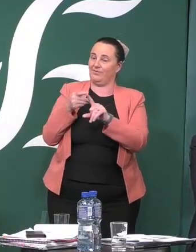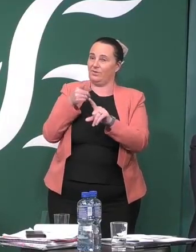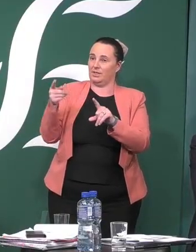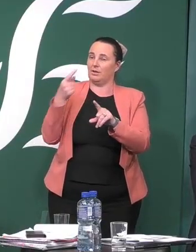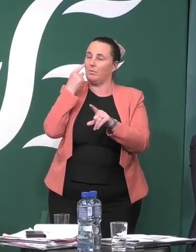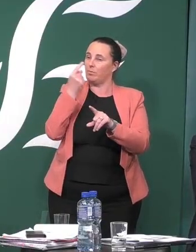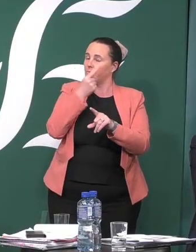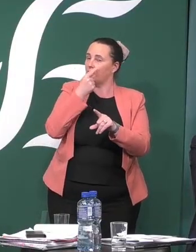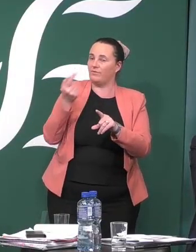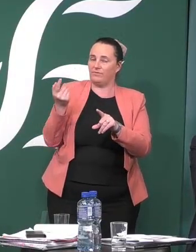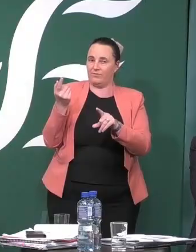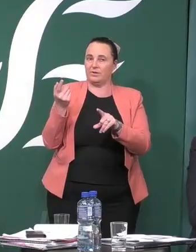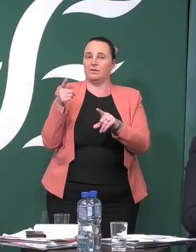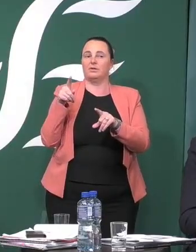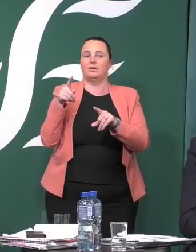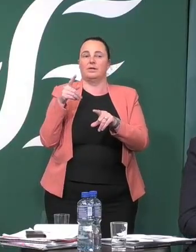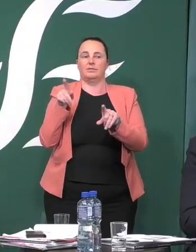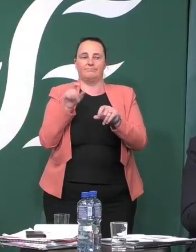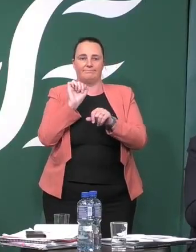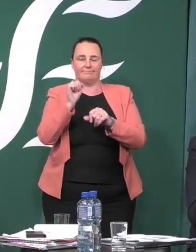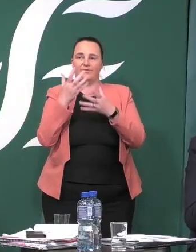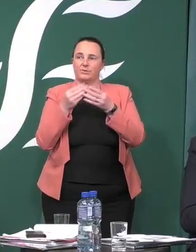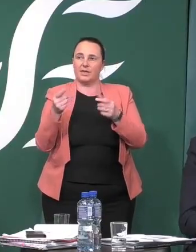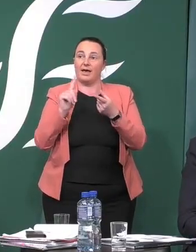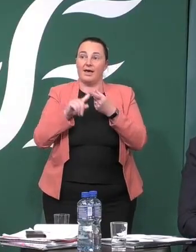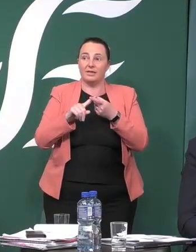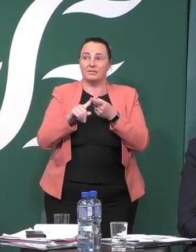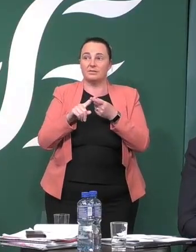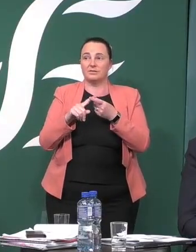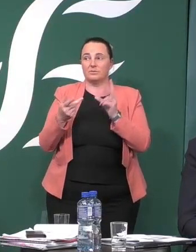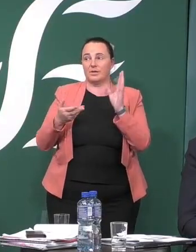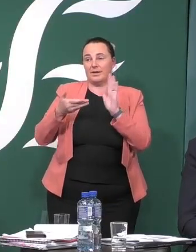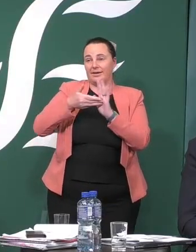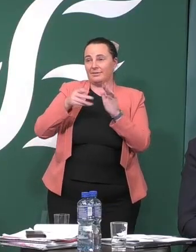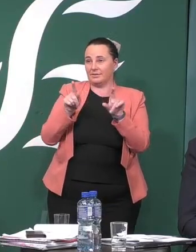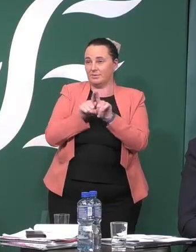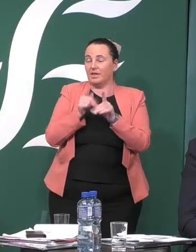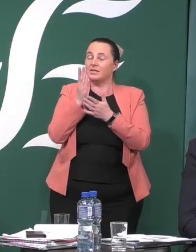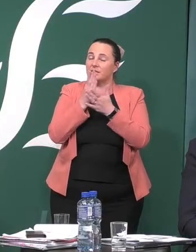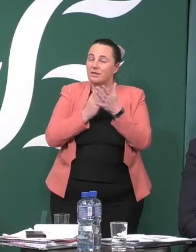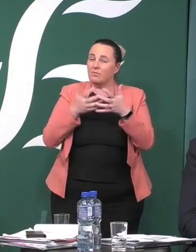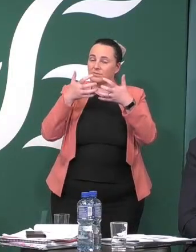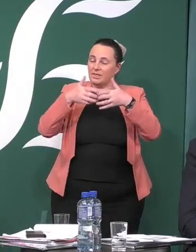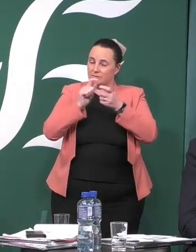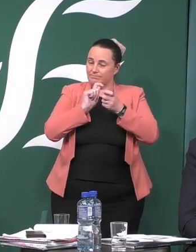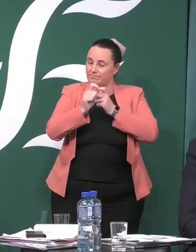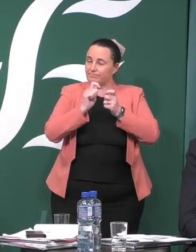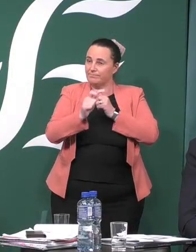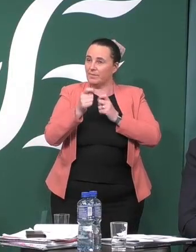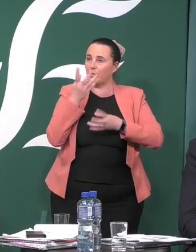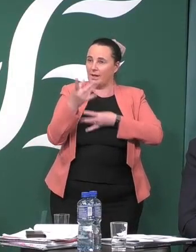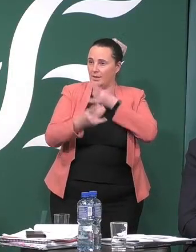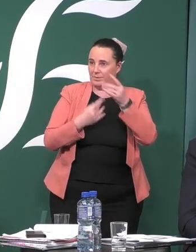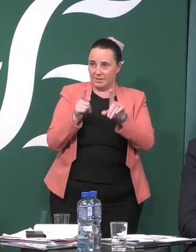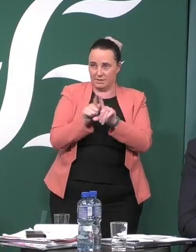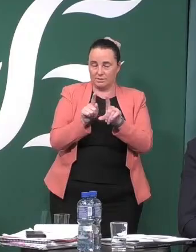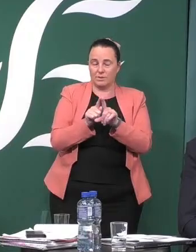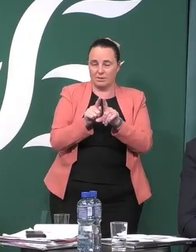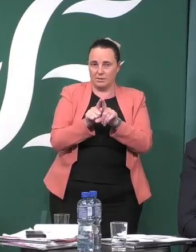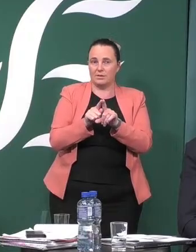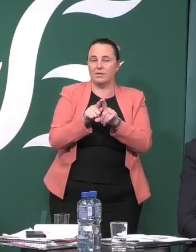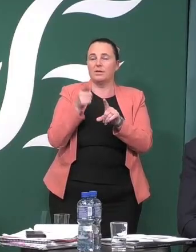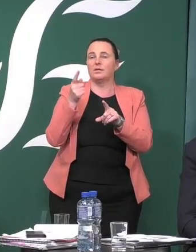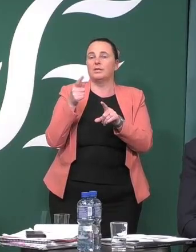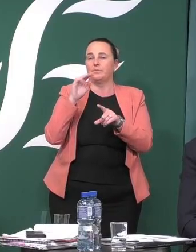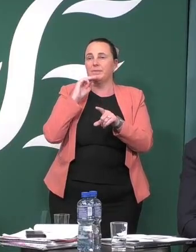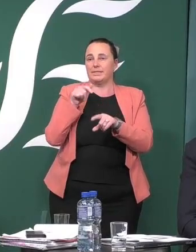would improve the chance alongside the resources that are gone in. The other thing I'd say is there's some technology changes, I believe, that are going to go into place as well, where